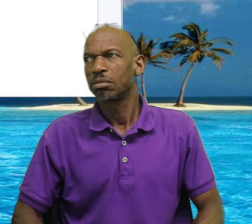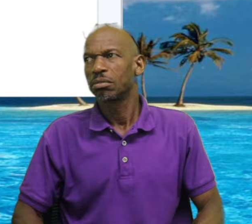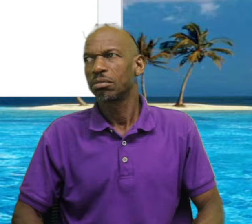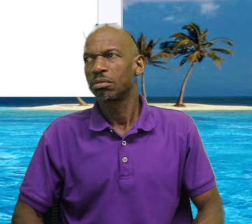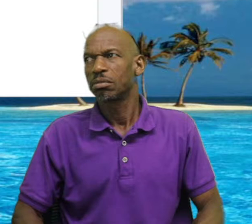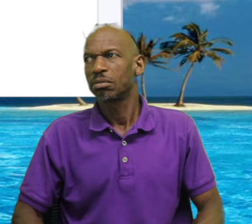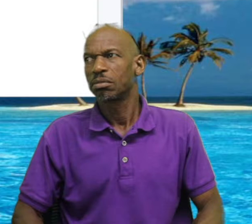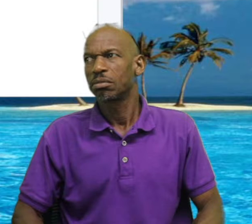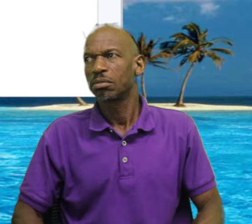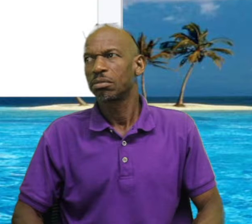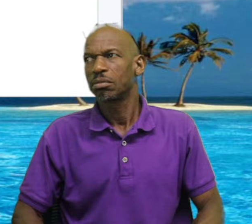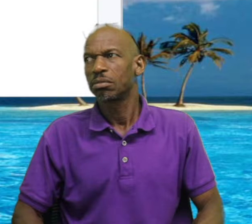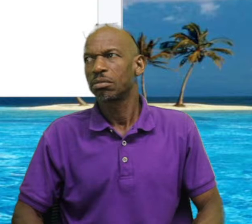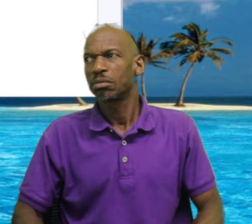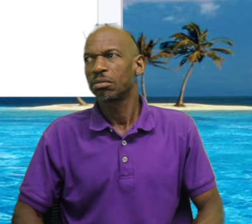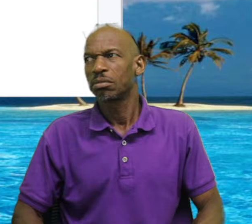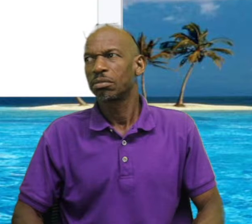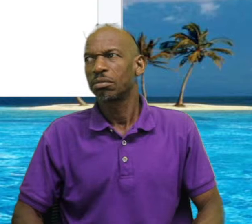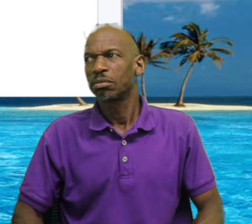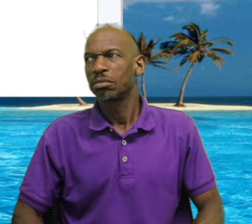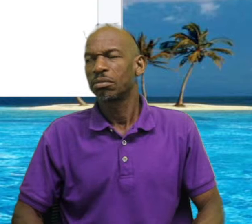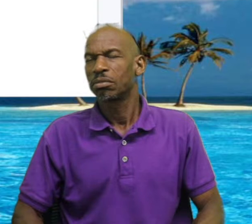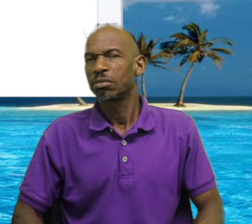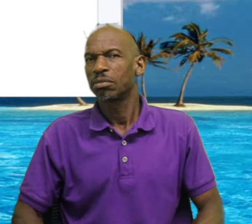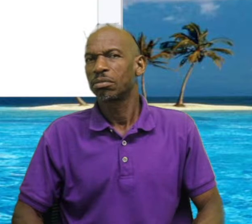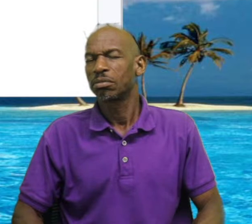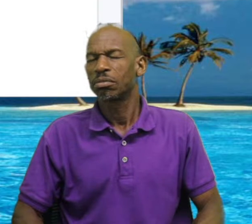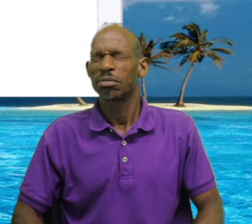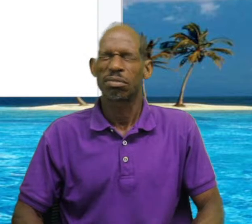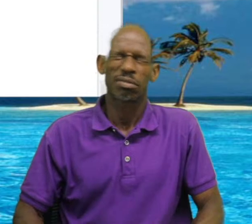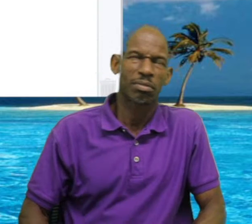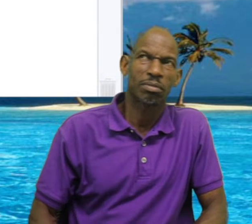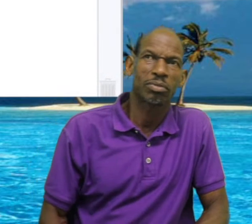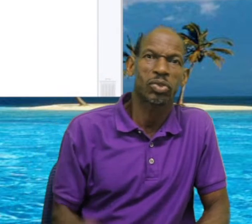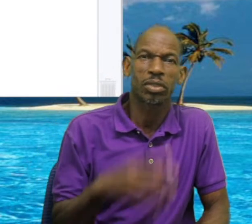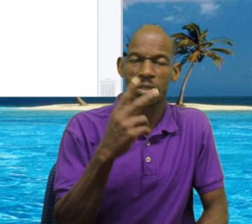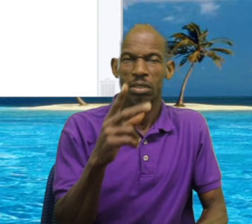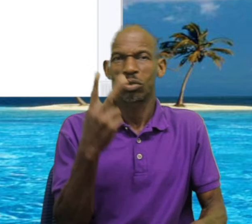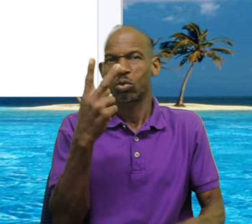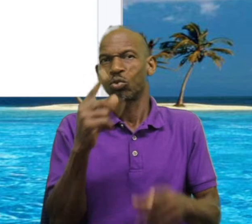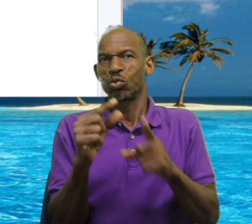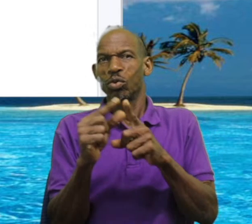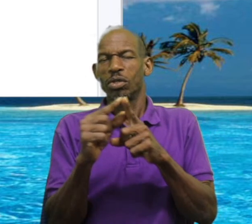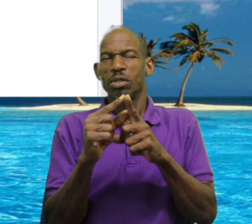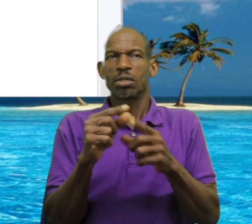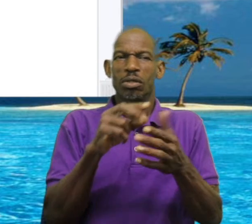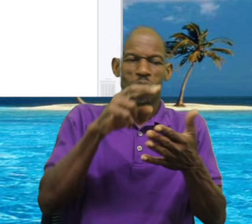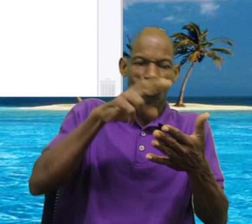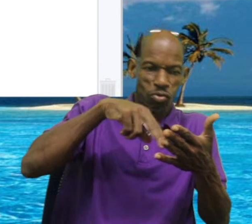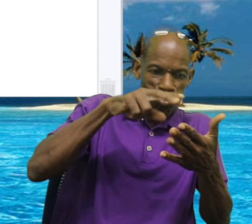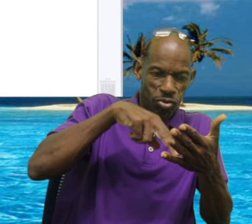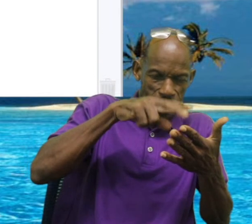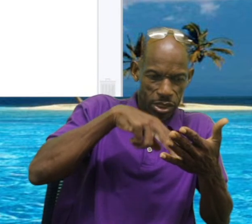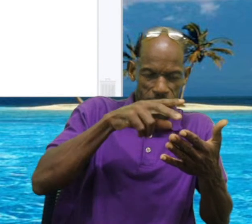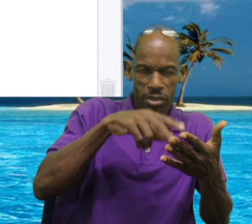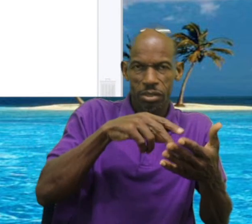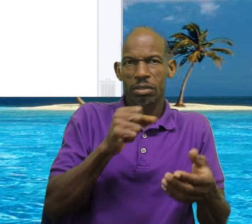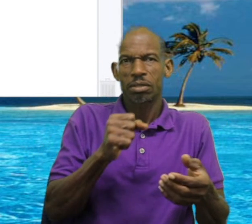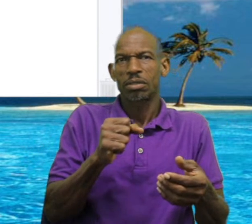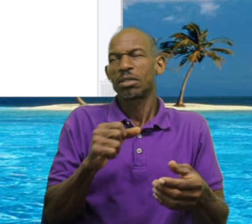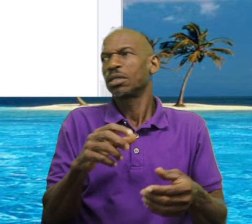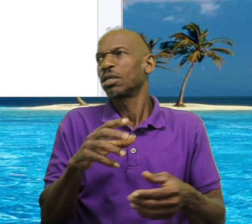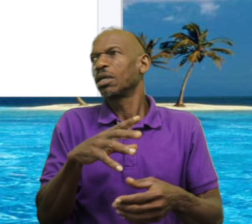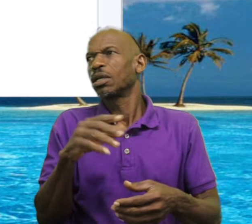have reads, we have writes. So reads, what kind of word it is? If you